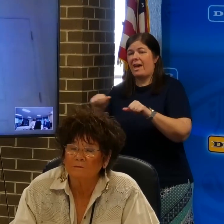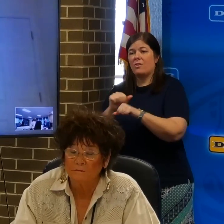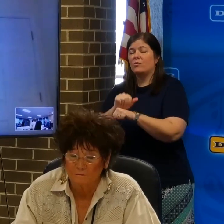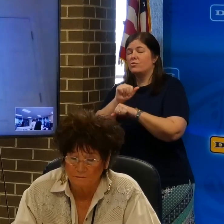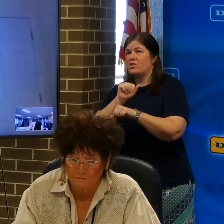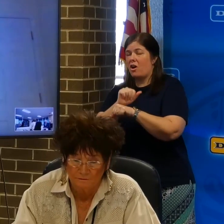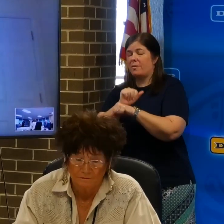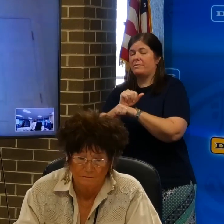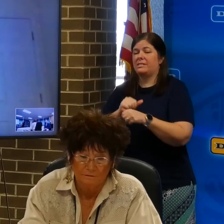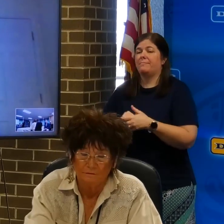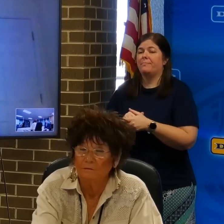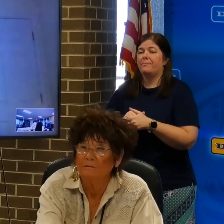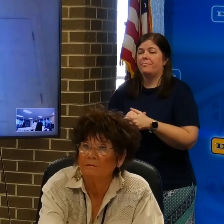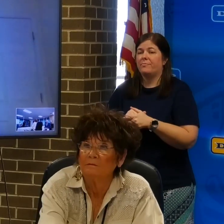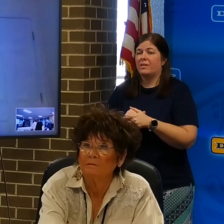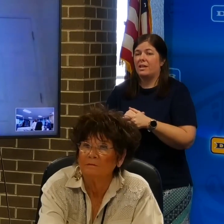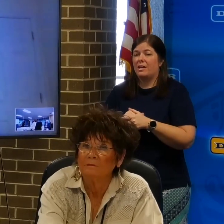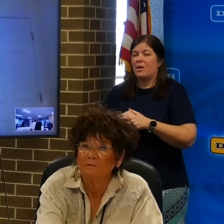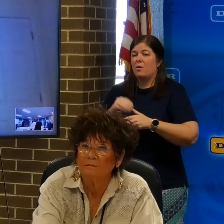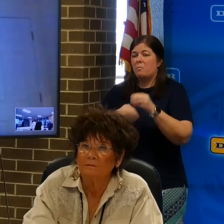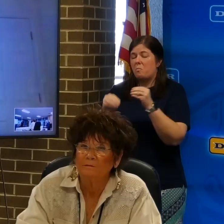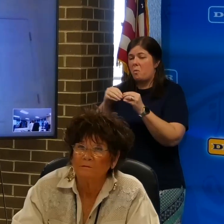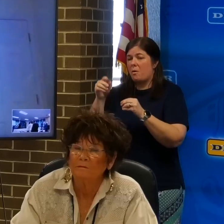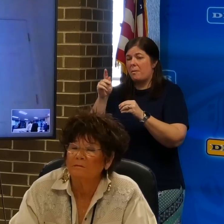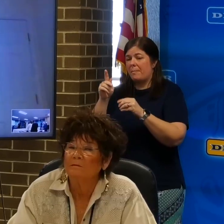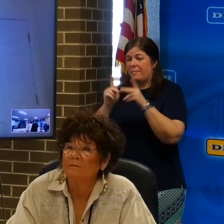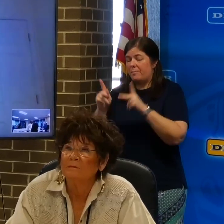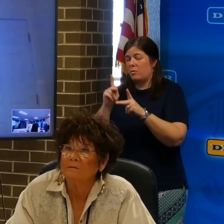month of February. Number of people working is at